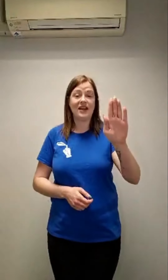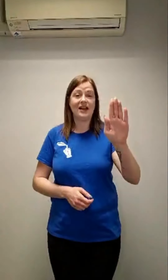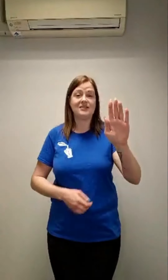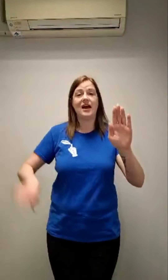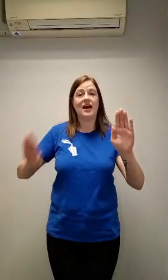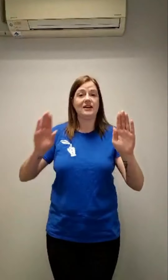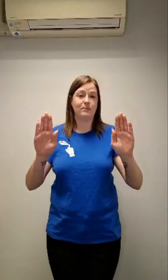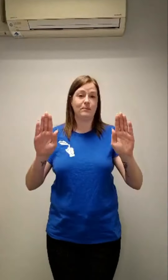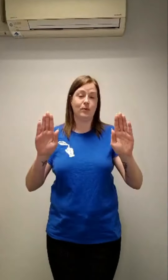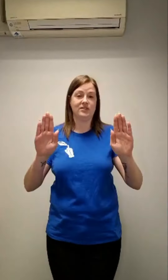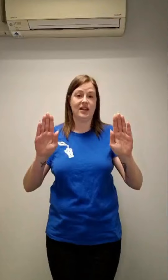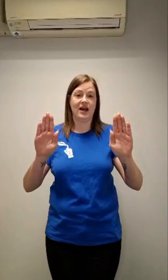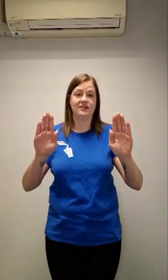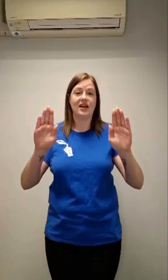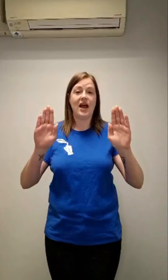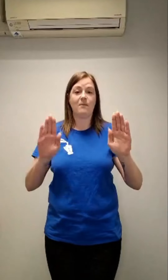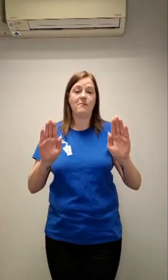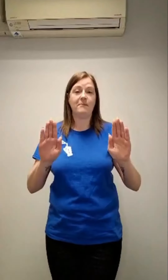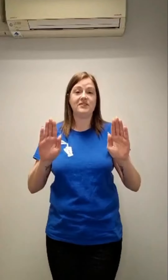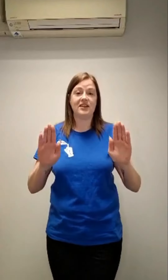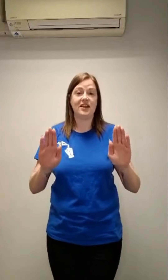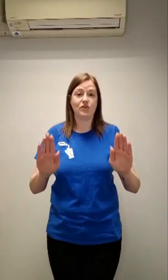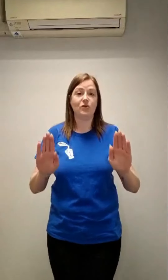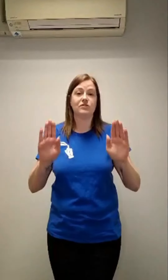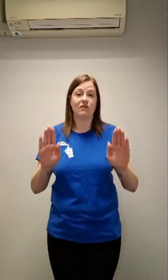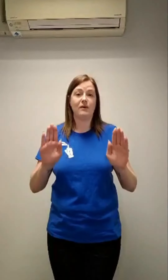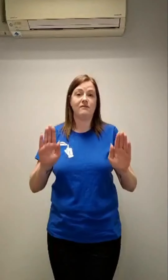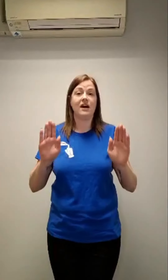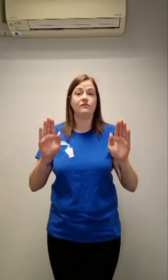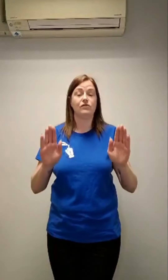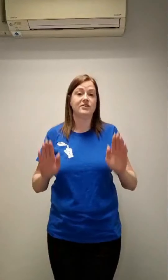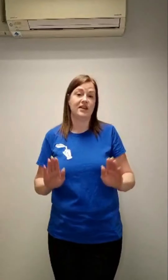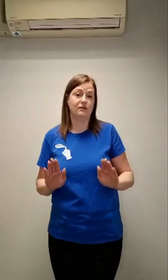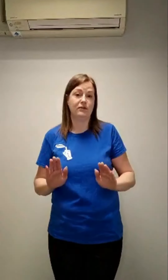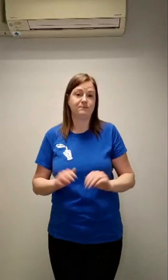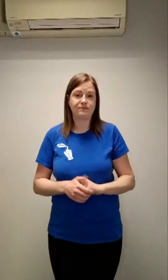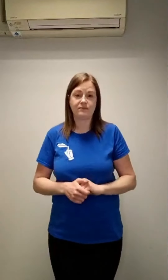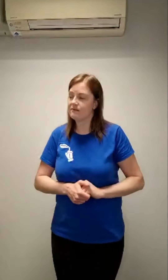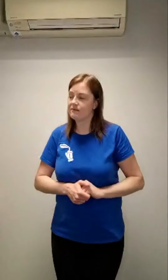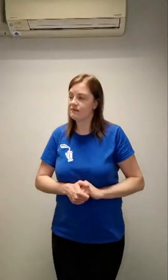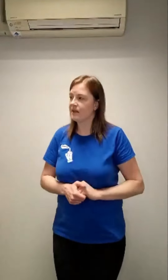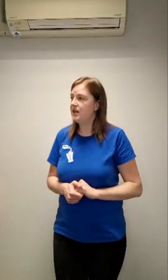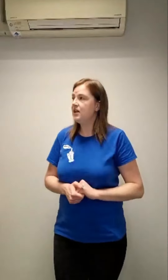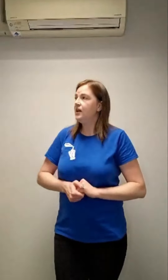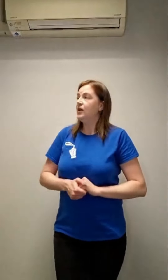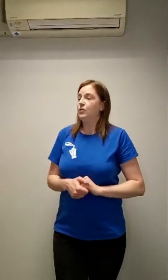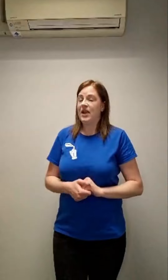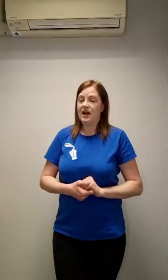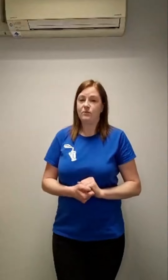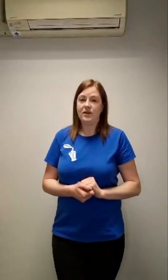hand and a supporting hand, and remember to get yours the right way round for yourself. We have what is